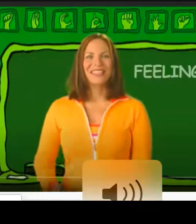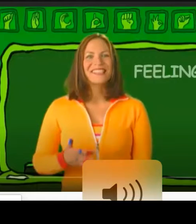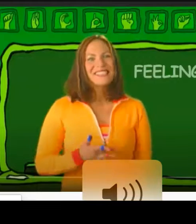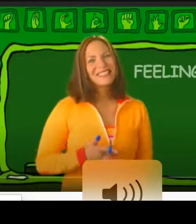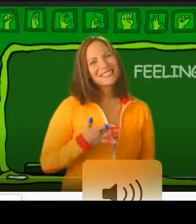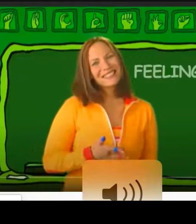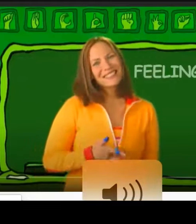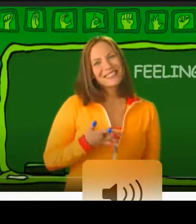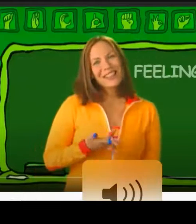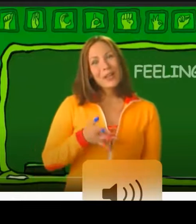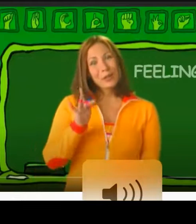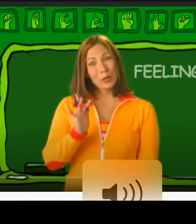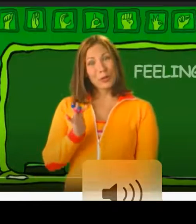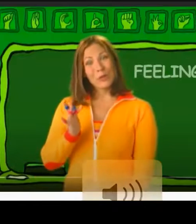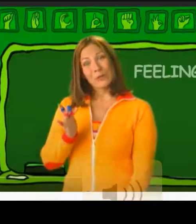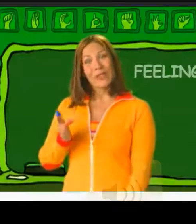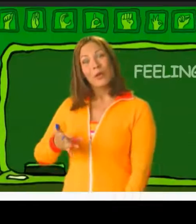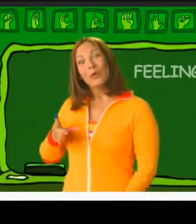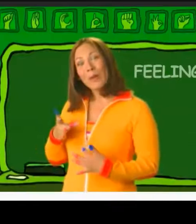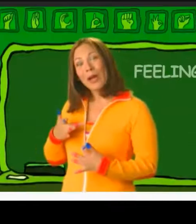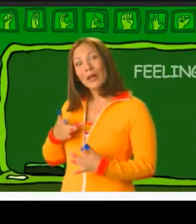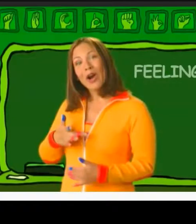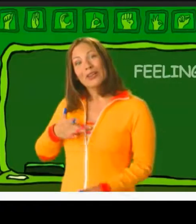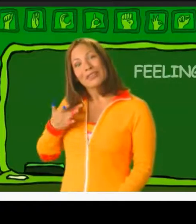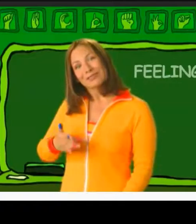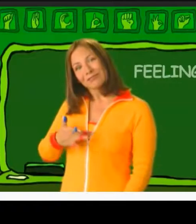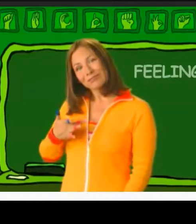Feelings. You brush your middle finger right by your heart.